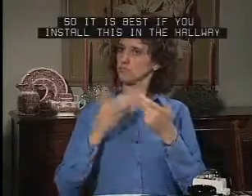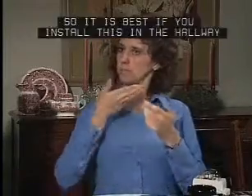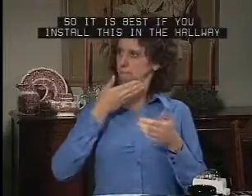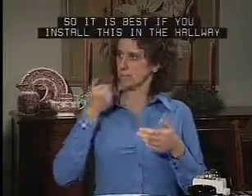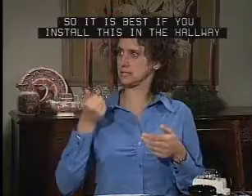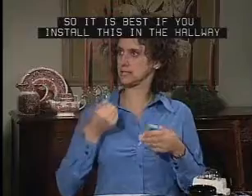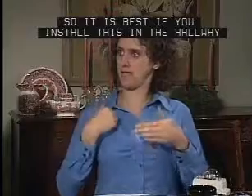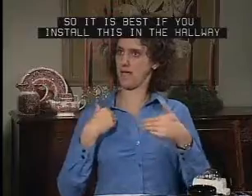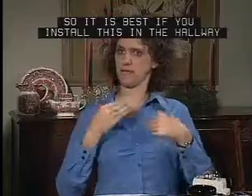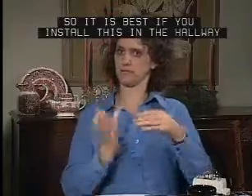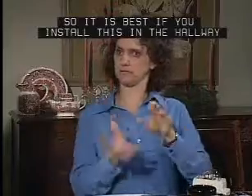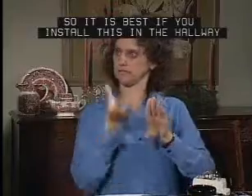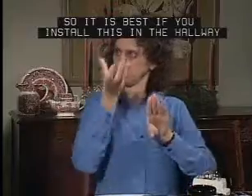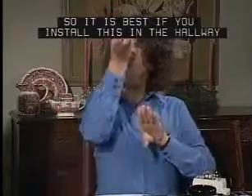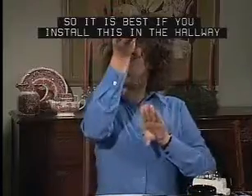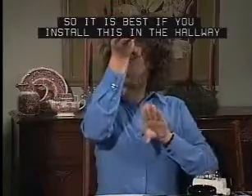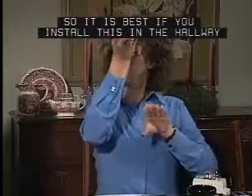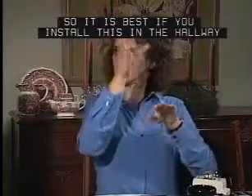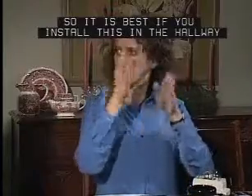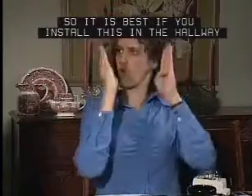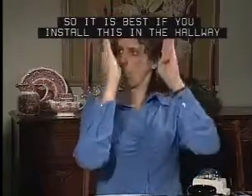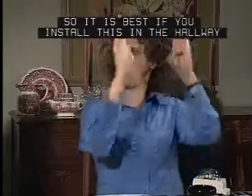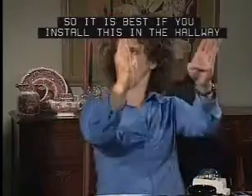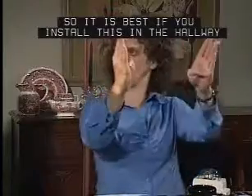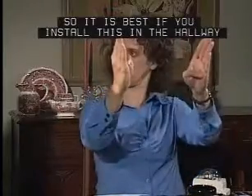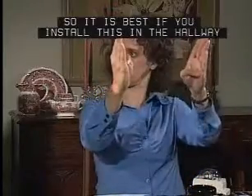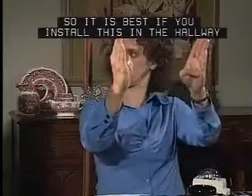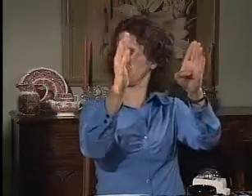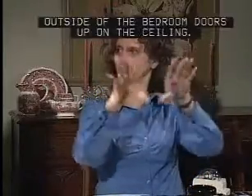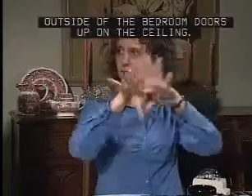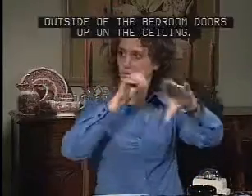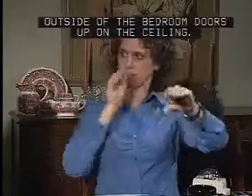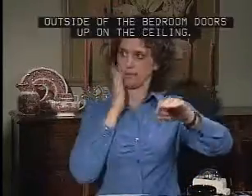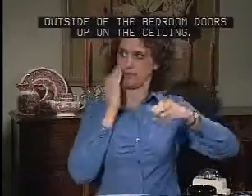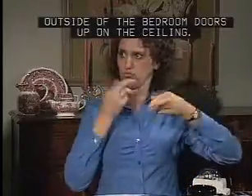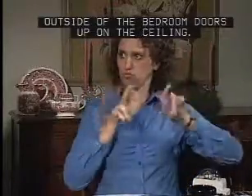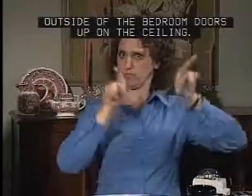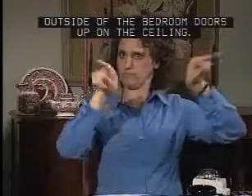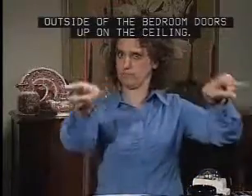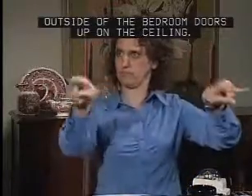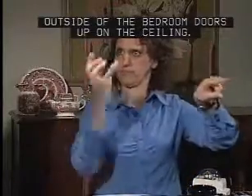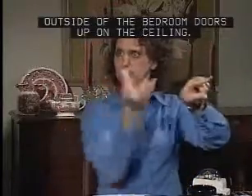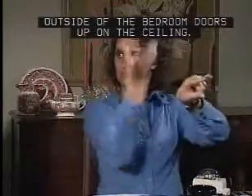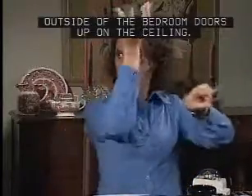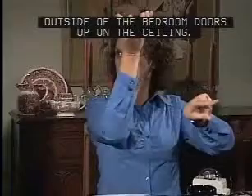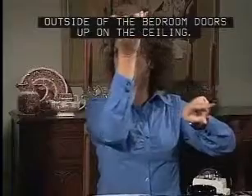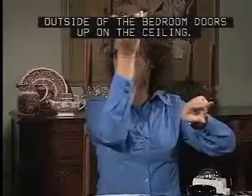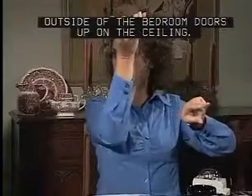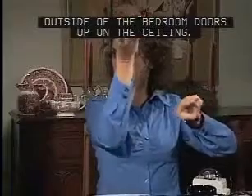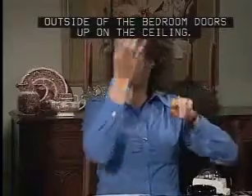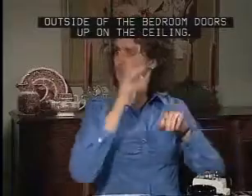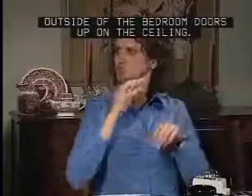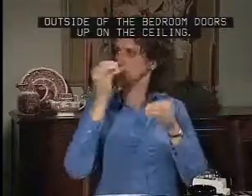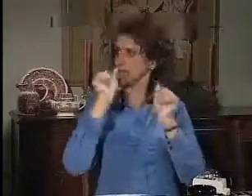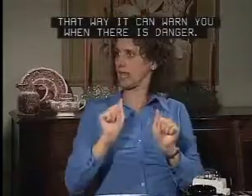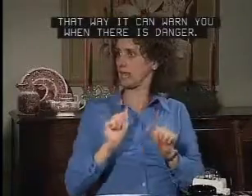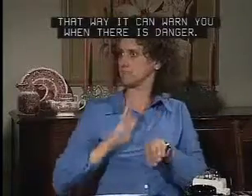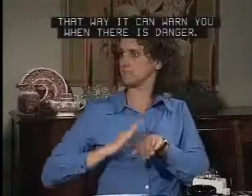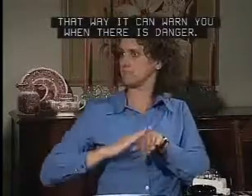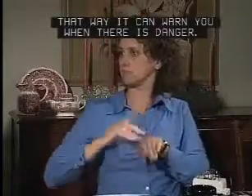So it is best if you install this in the hallway outside of the bedroom doors up on the ceiling. And that way it can